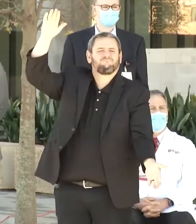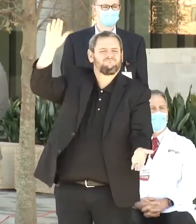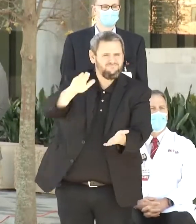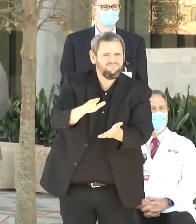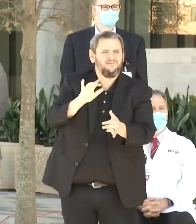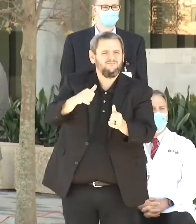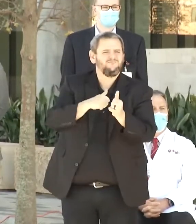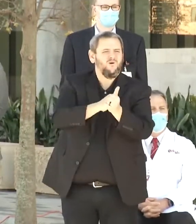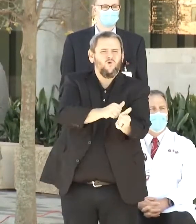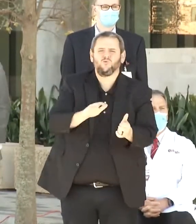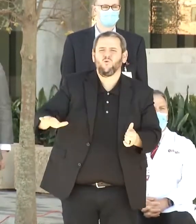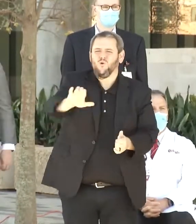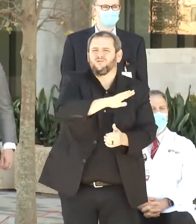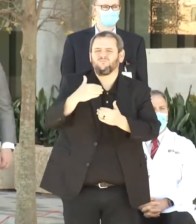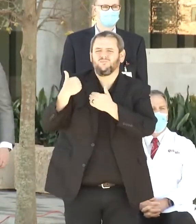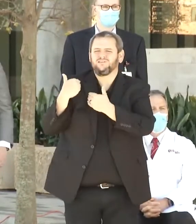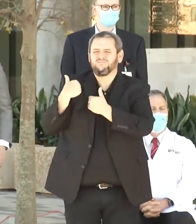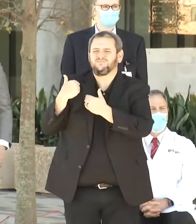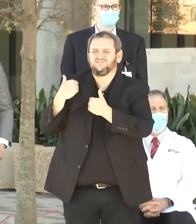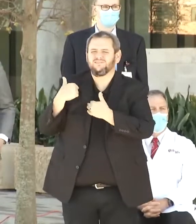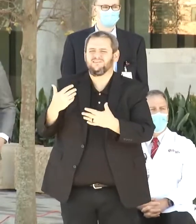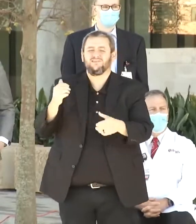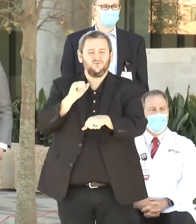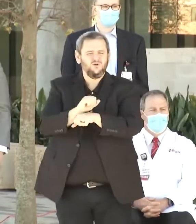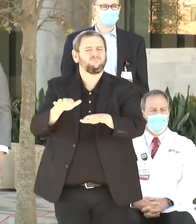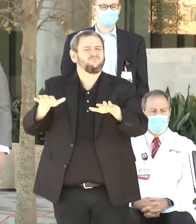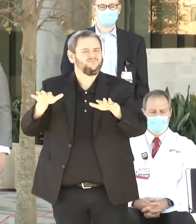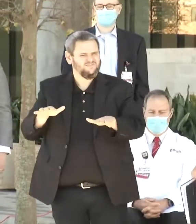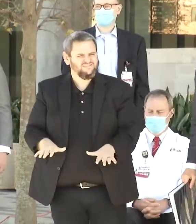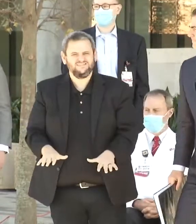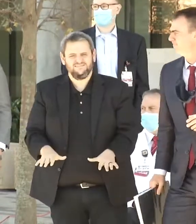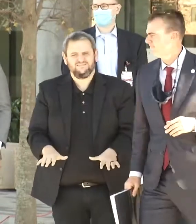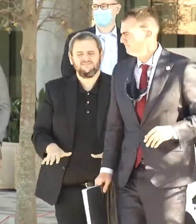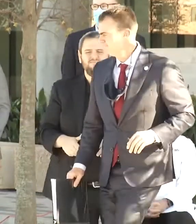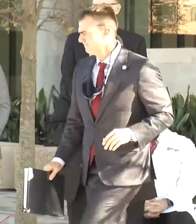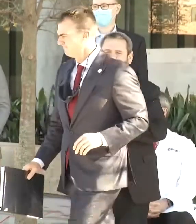Officer at Integris. Dr. Watson?